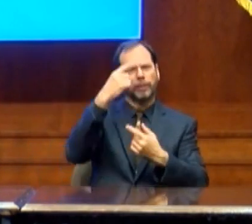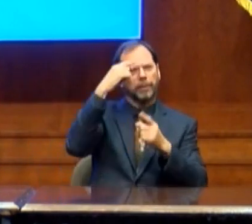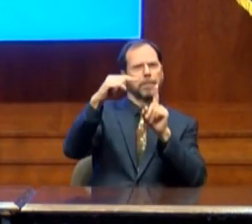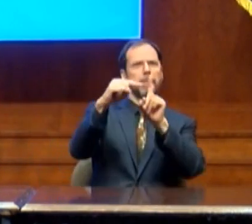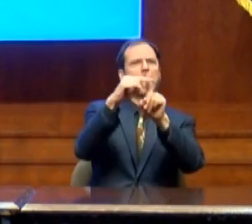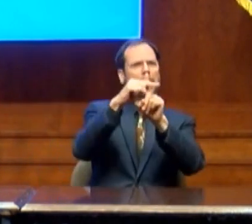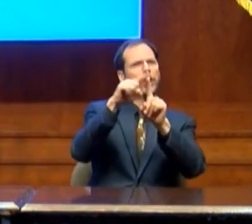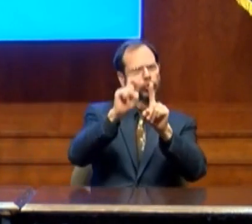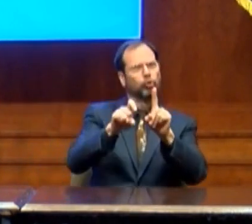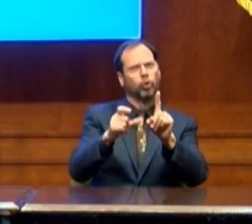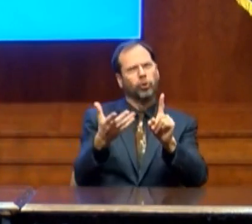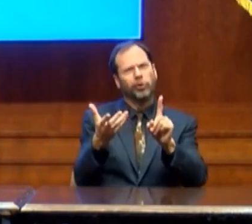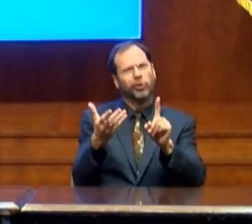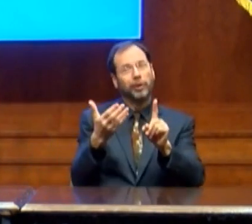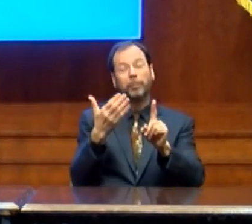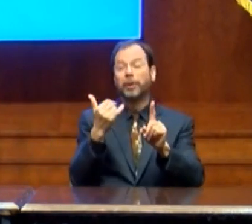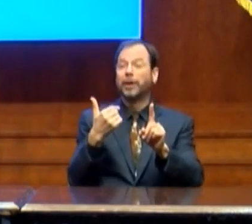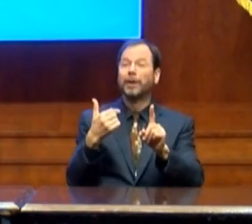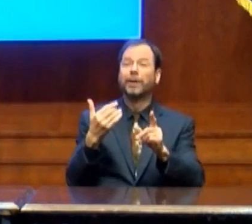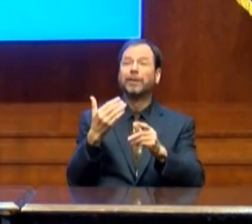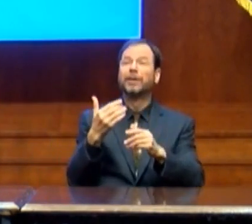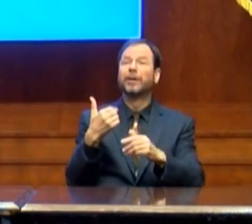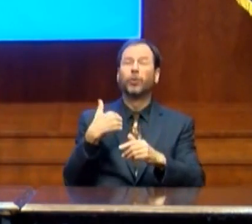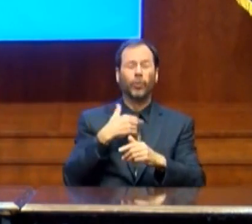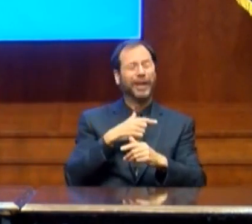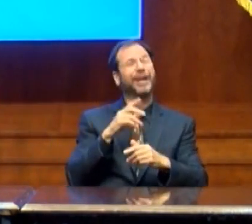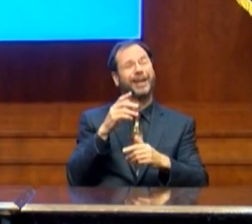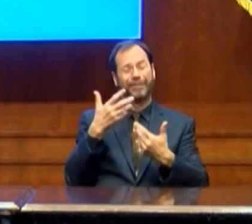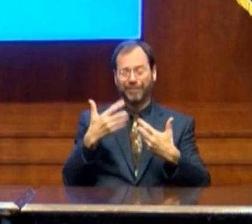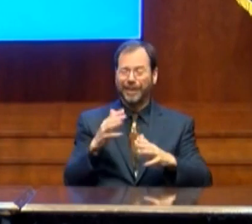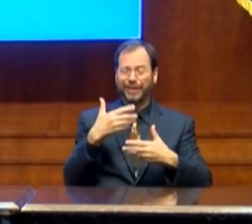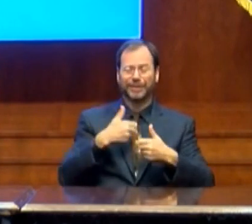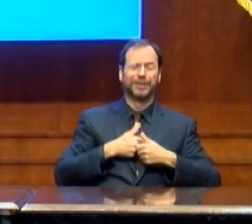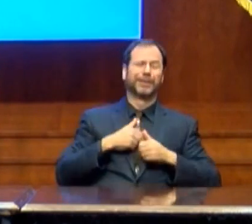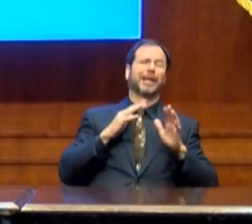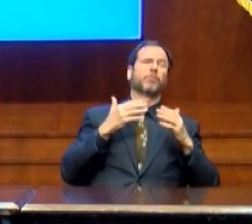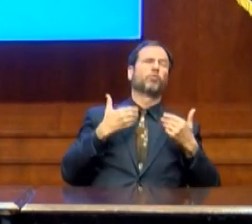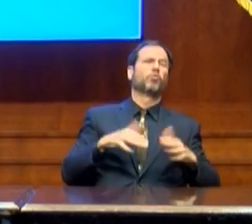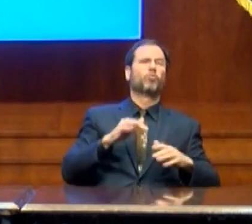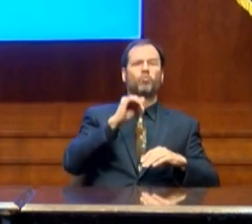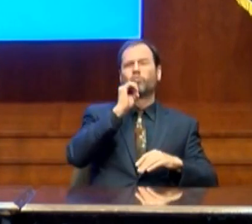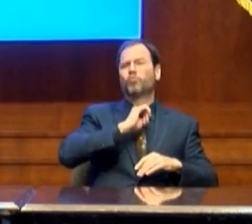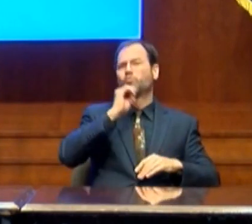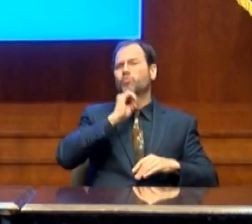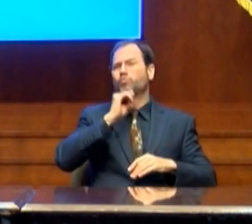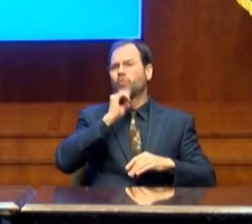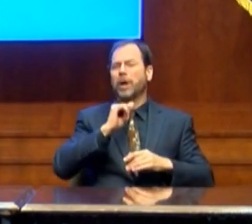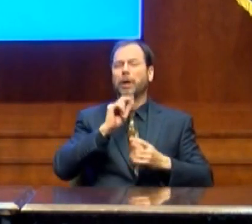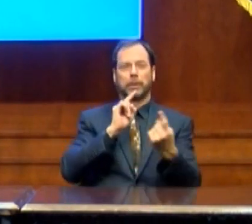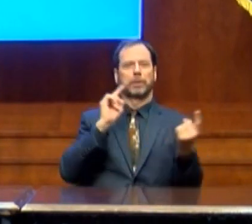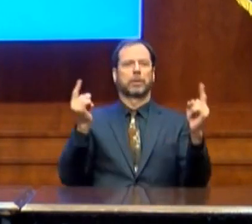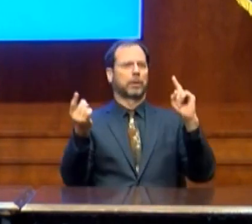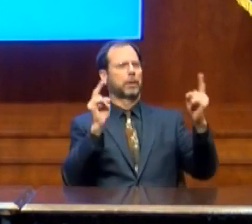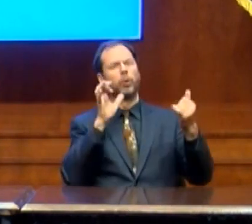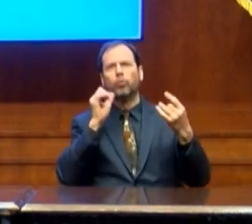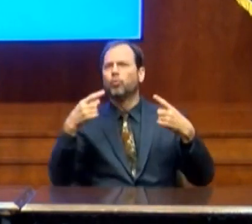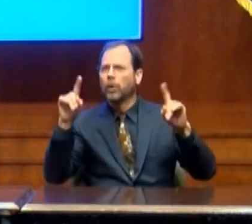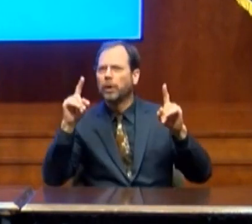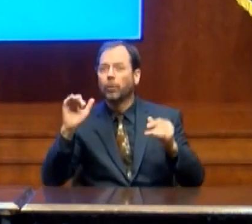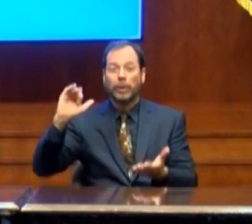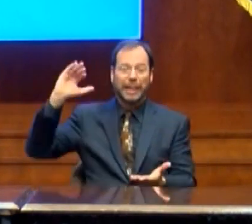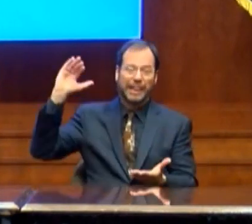very optimistic about it, because the sacrifices that we've made are working. The social distancing is working.